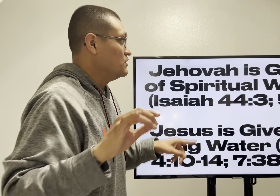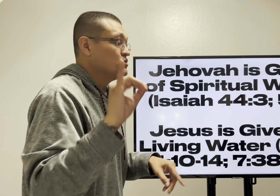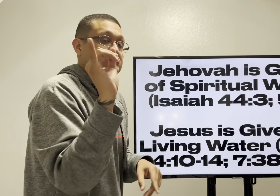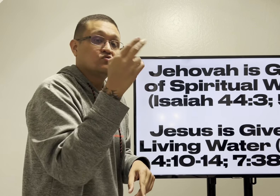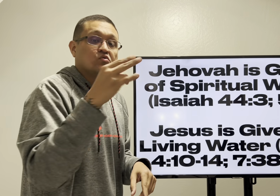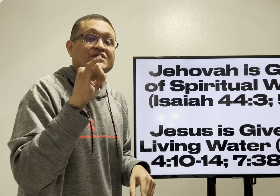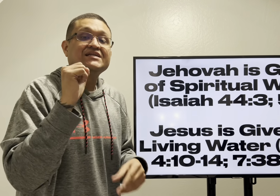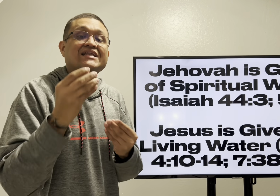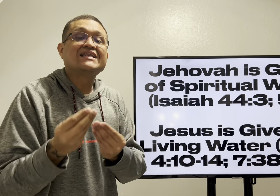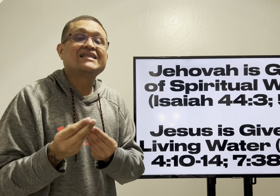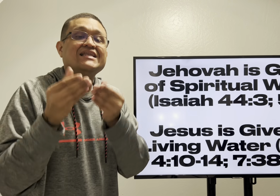Jesus.